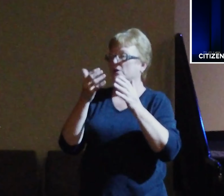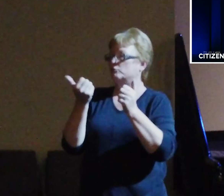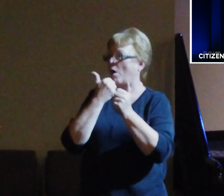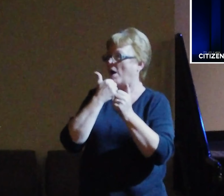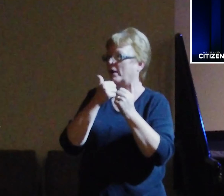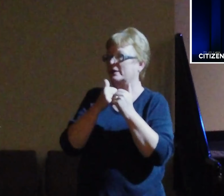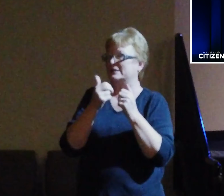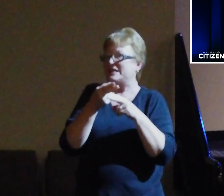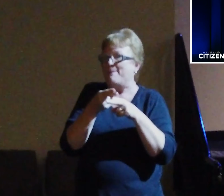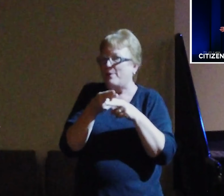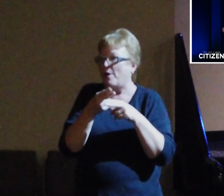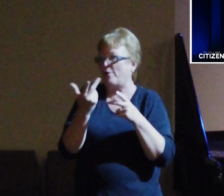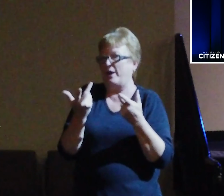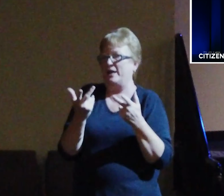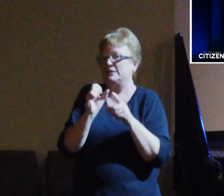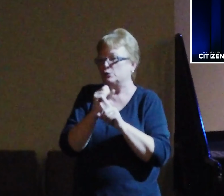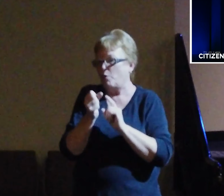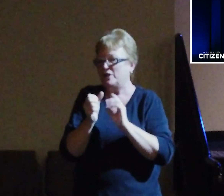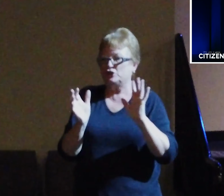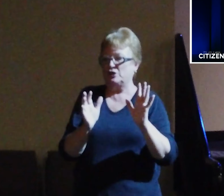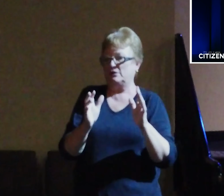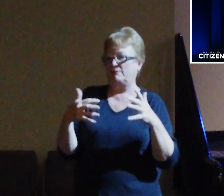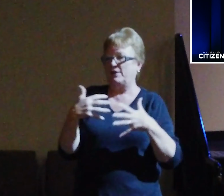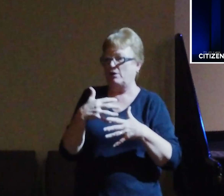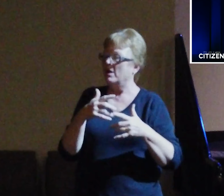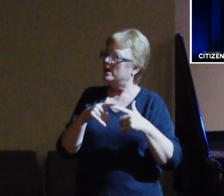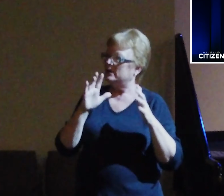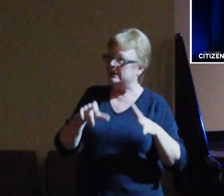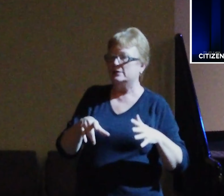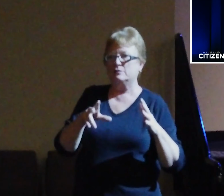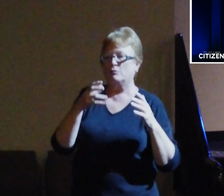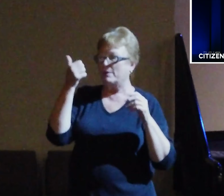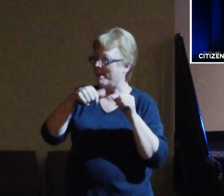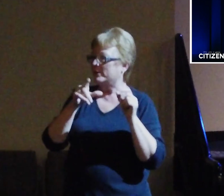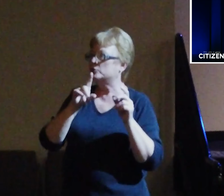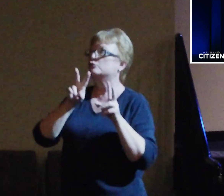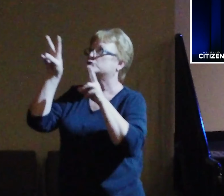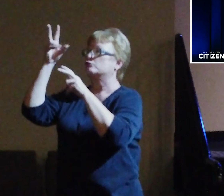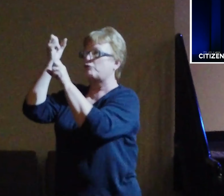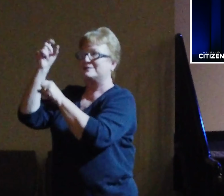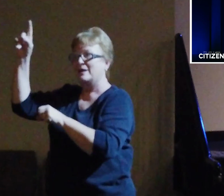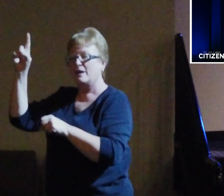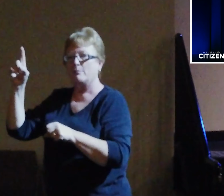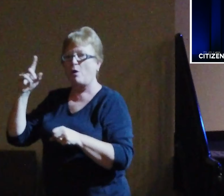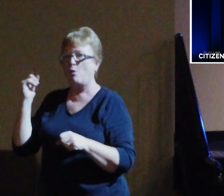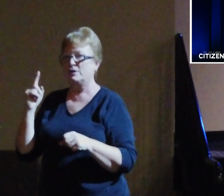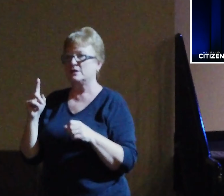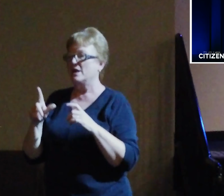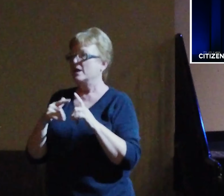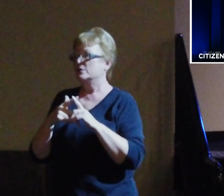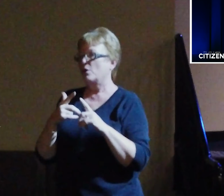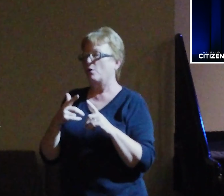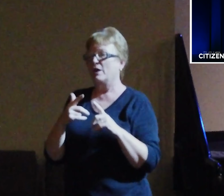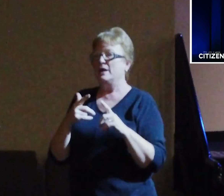weakness and our, and our circumstances. Fear of the opposition places the opposition above God.